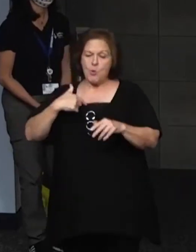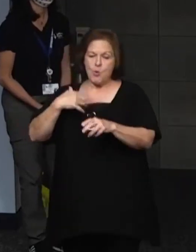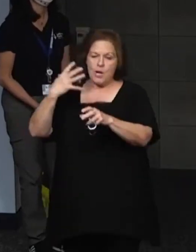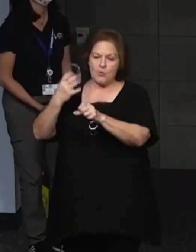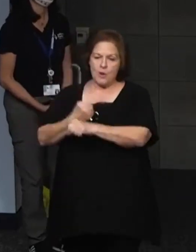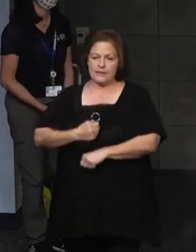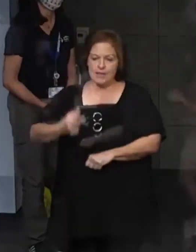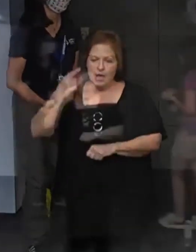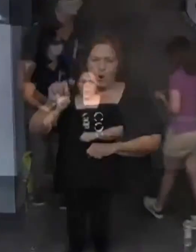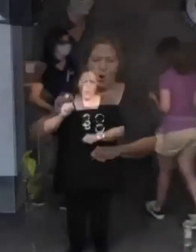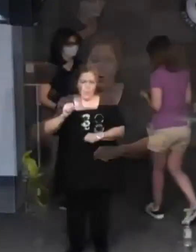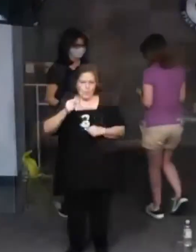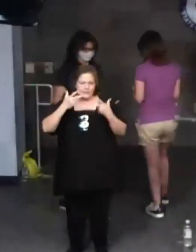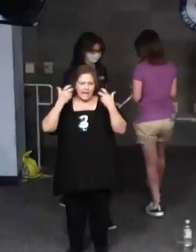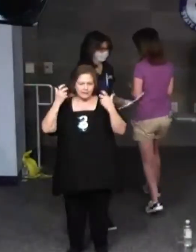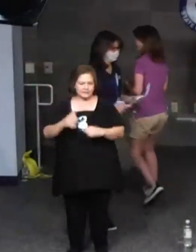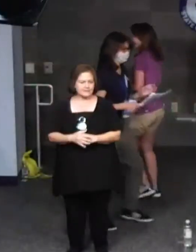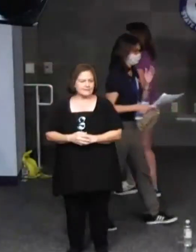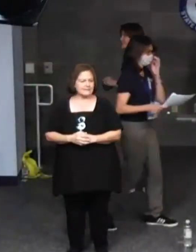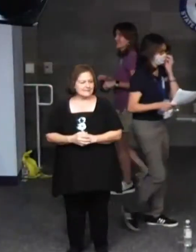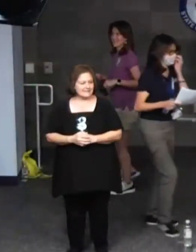Tigers.